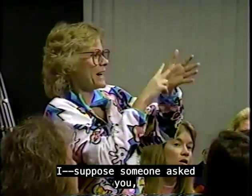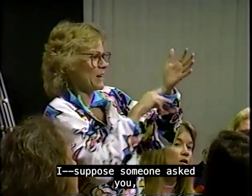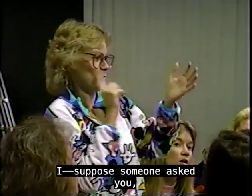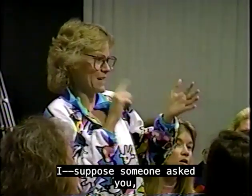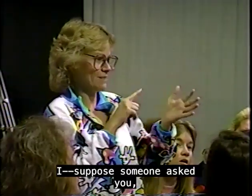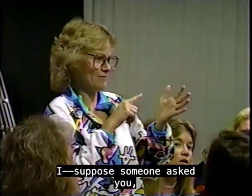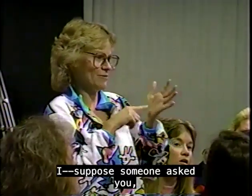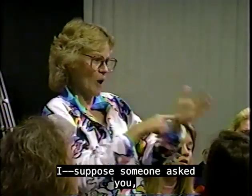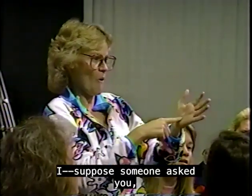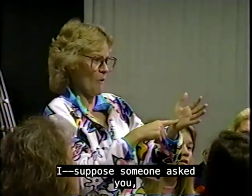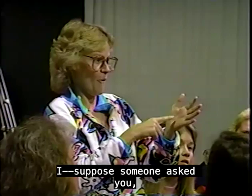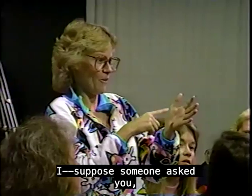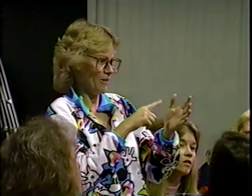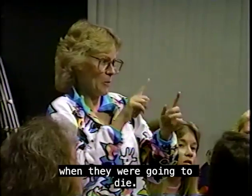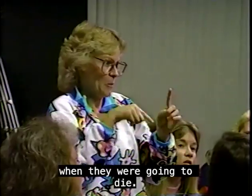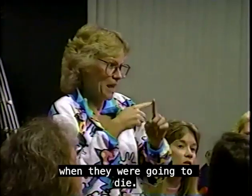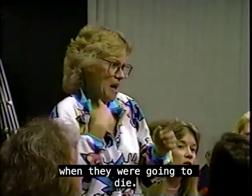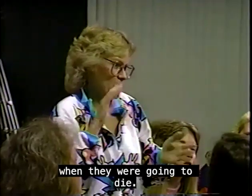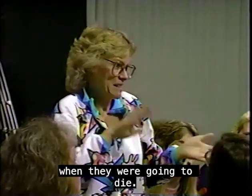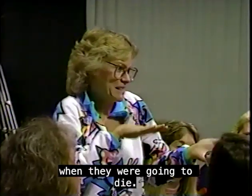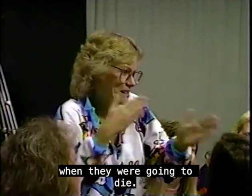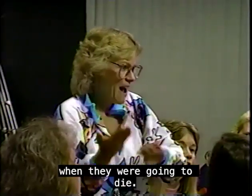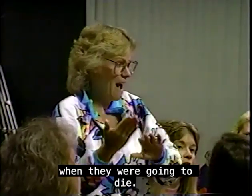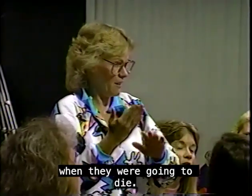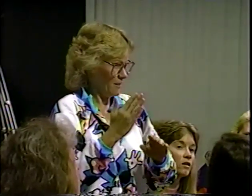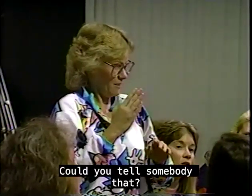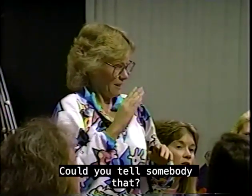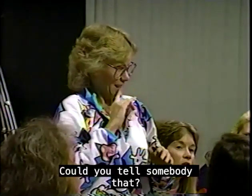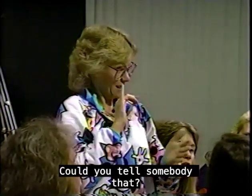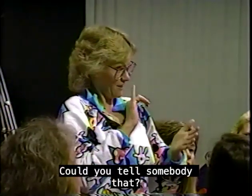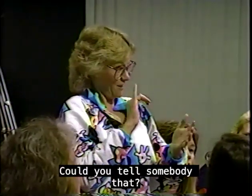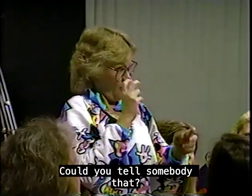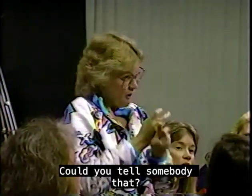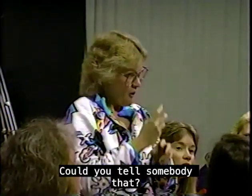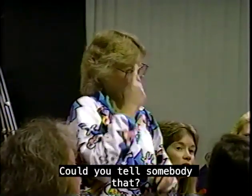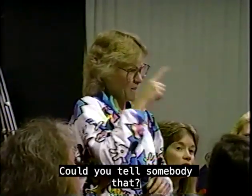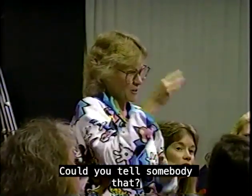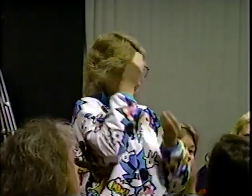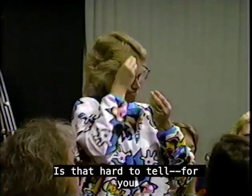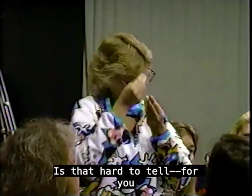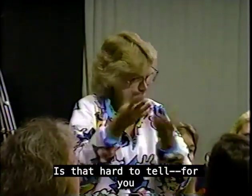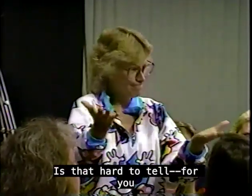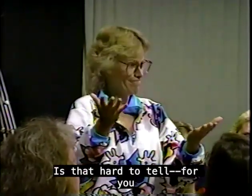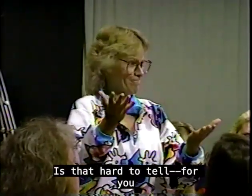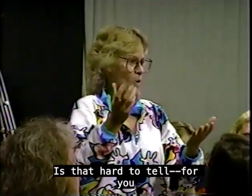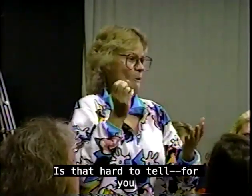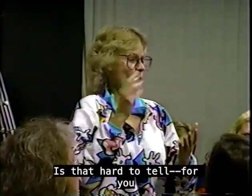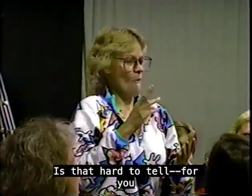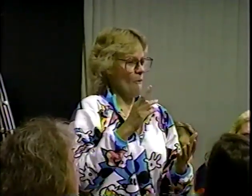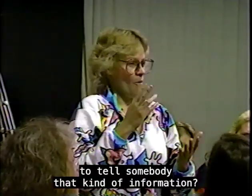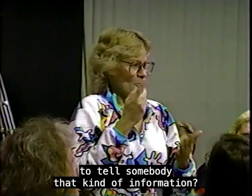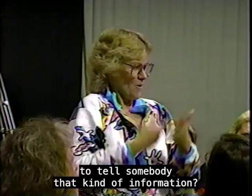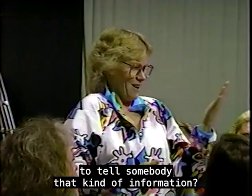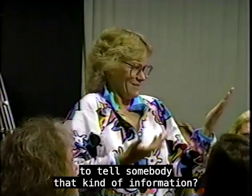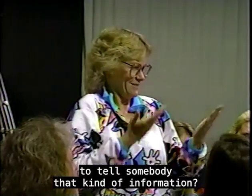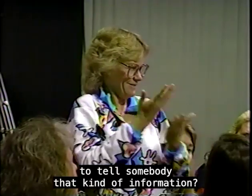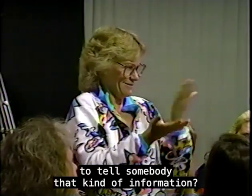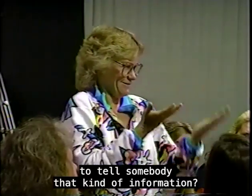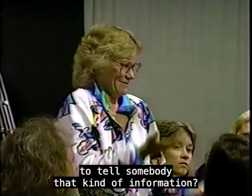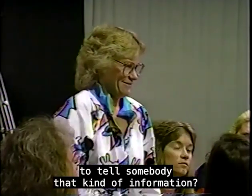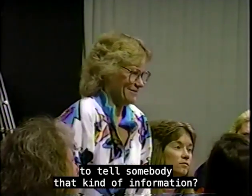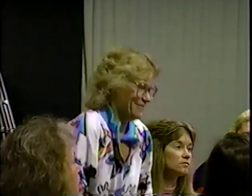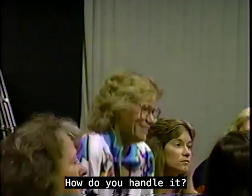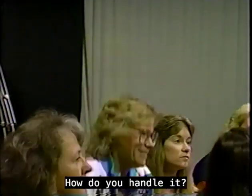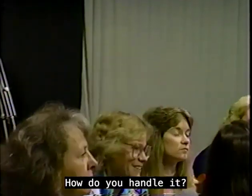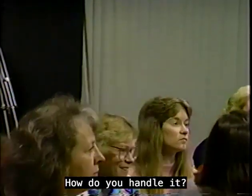Suppose someone asked you if they wanted to know when they were going to die. Could you tell somebody that? Is that hard to tell, for you to tell somebody that kind